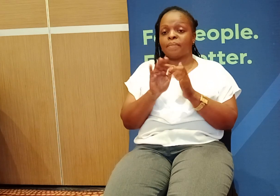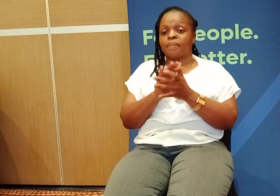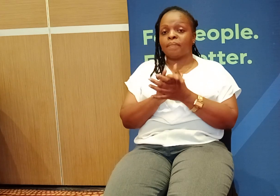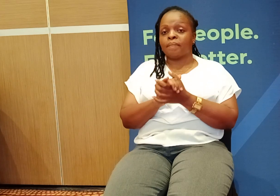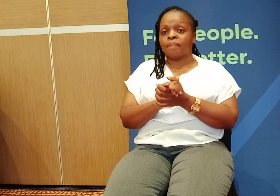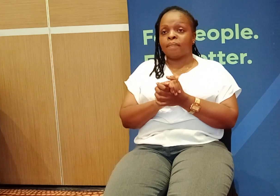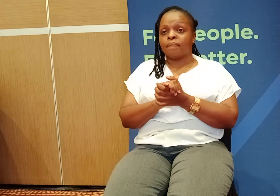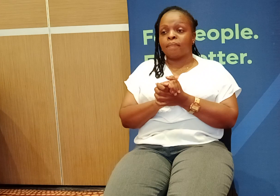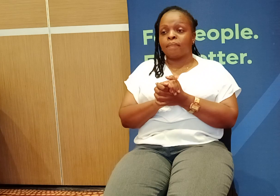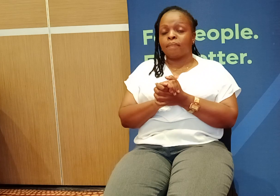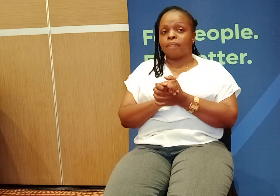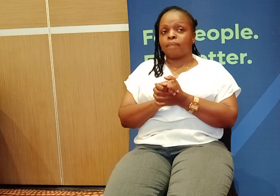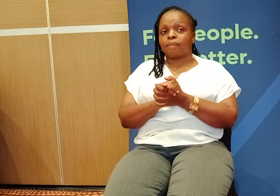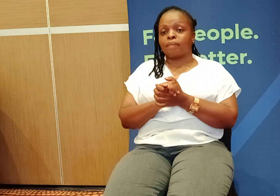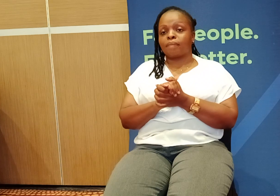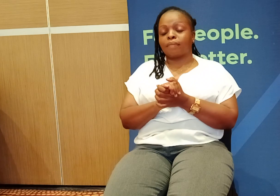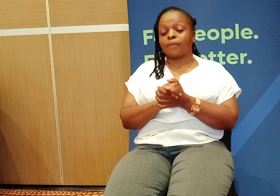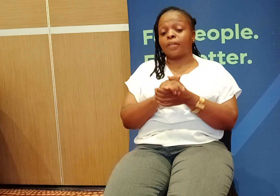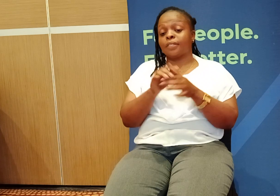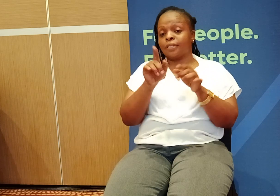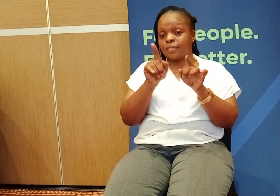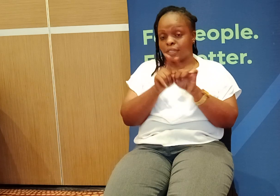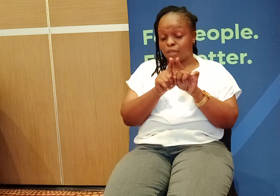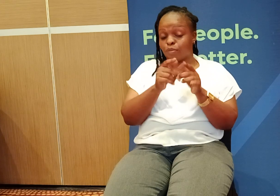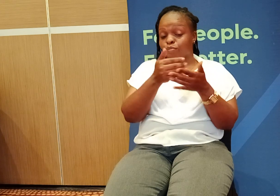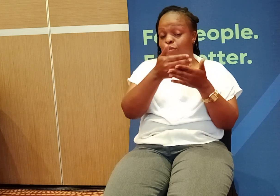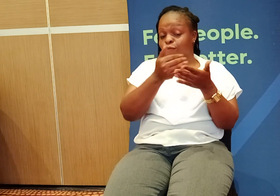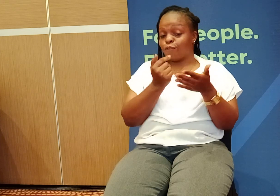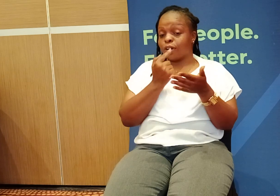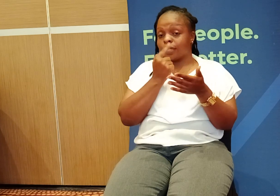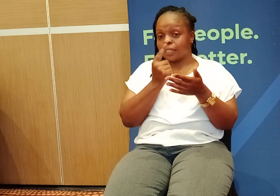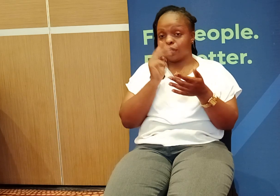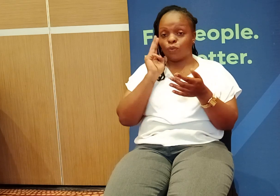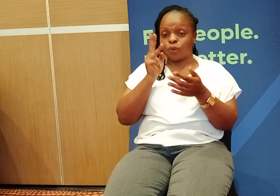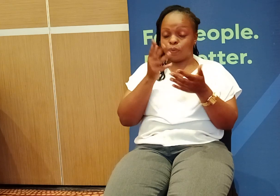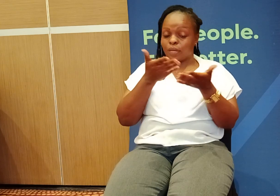I said I'll come to discuss some of the strategies we are employing in terms of